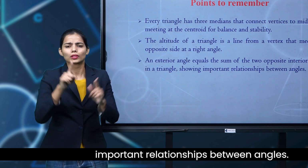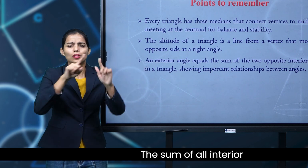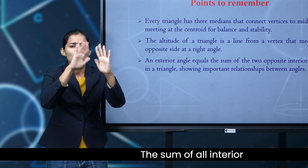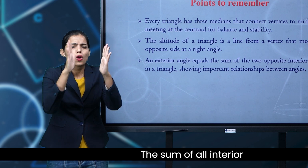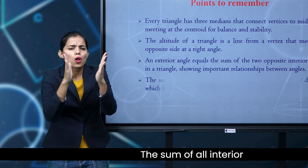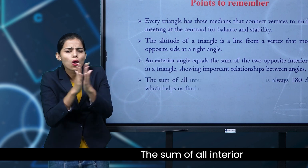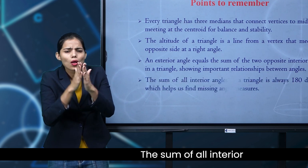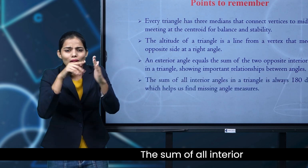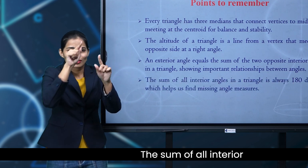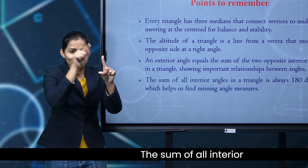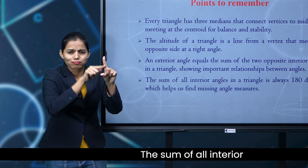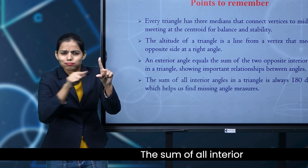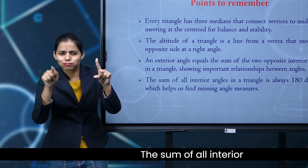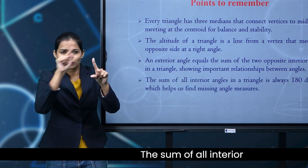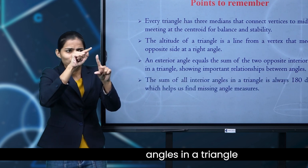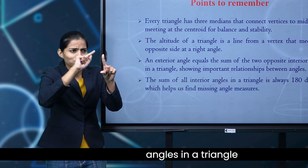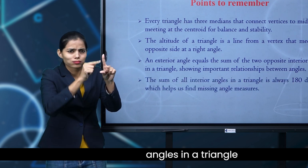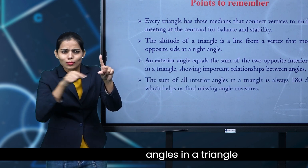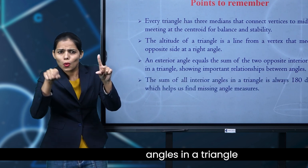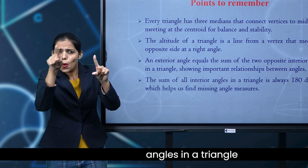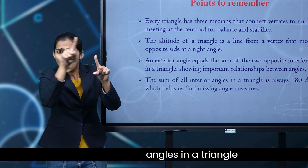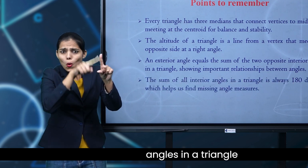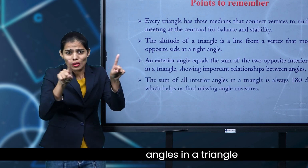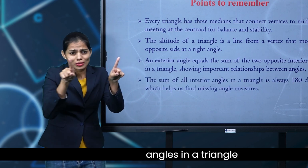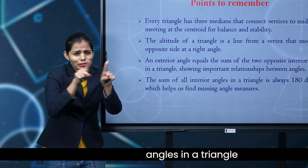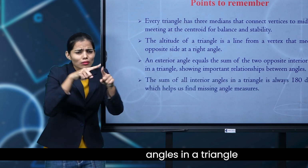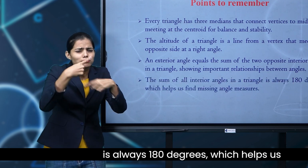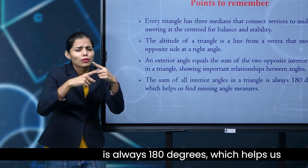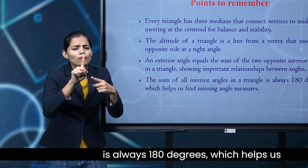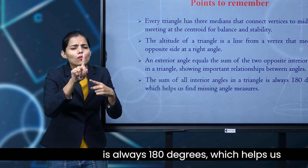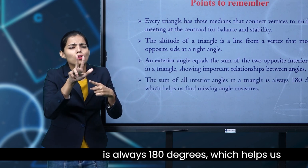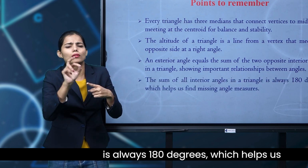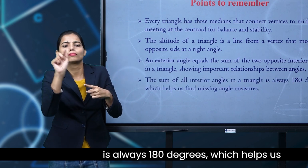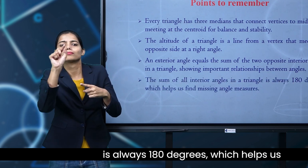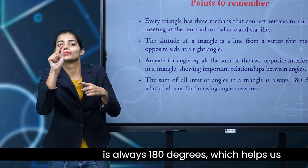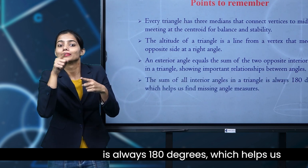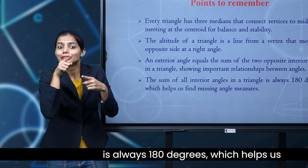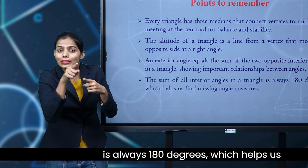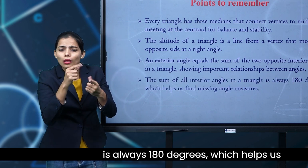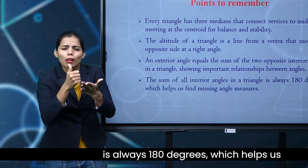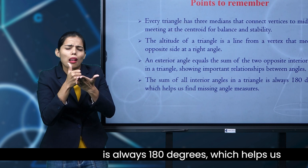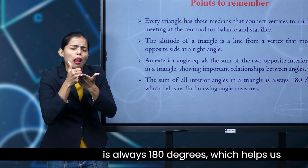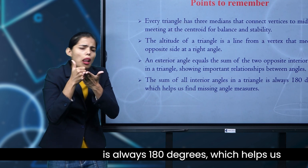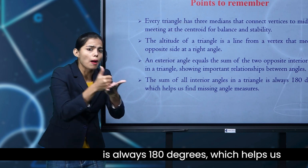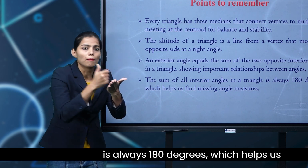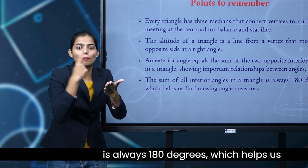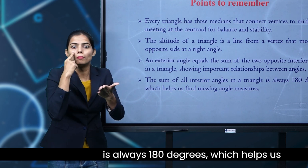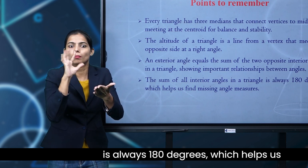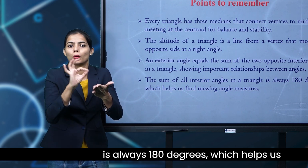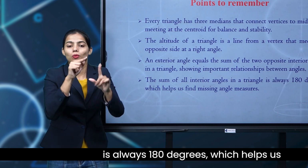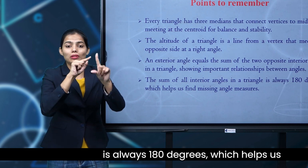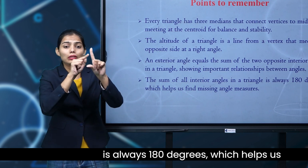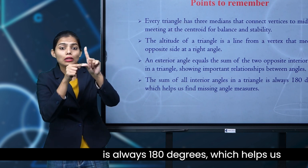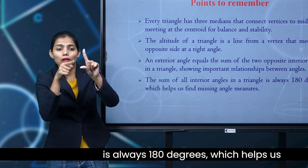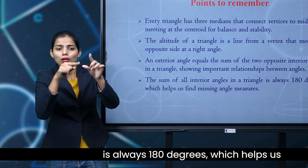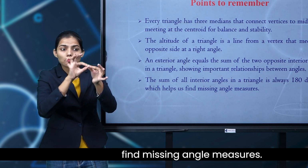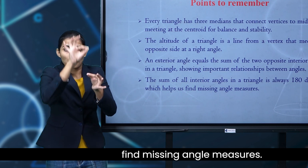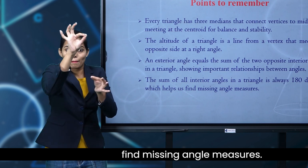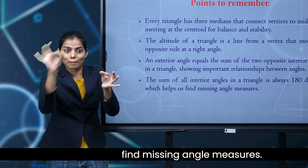The sum of all interior angles in a triangle is always 180 degrees, which help us find